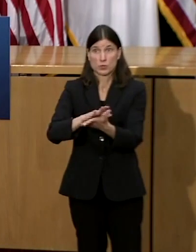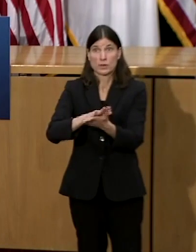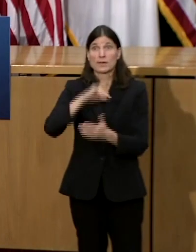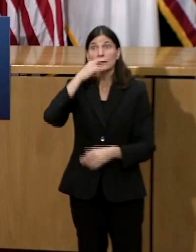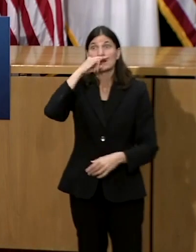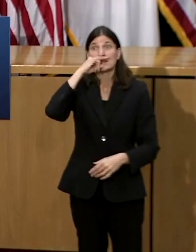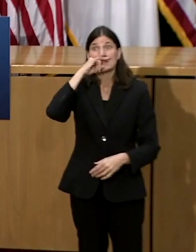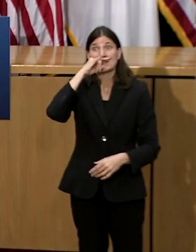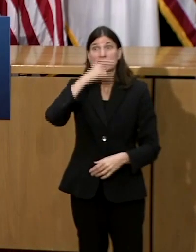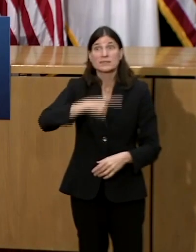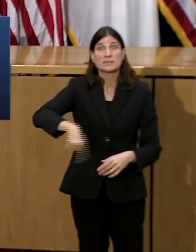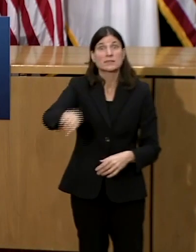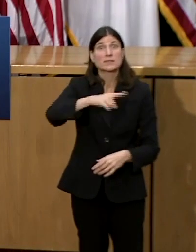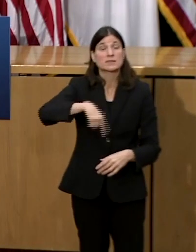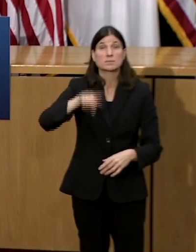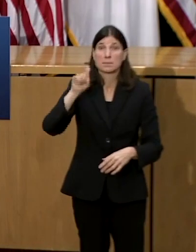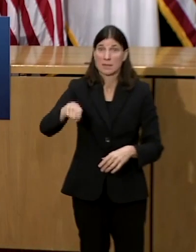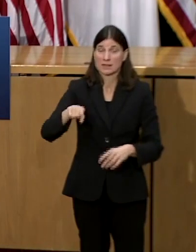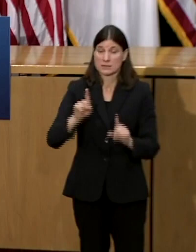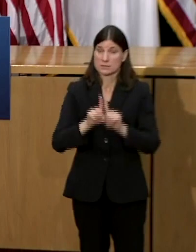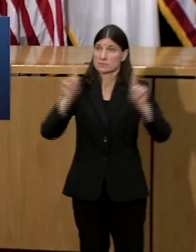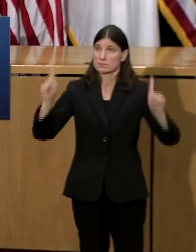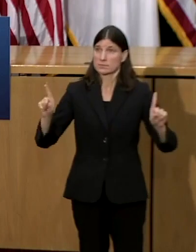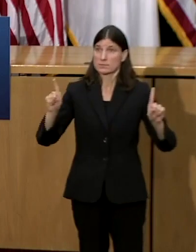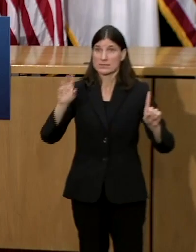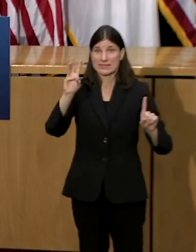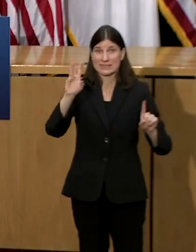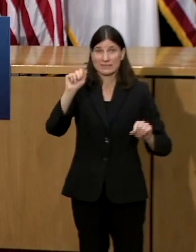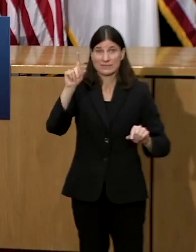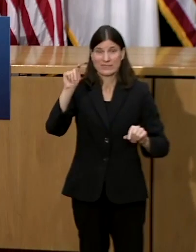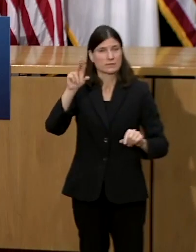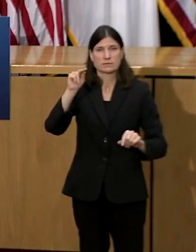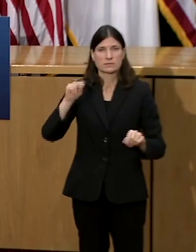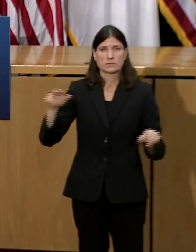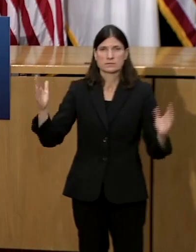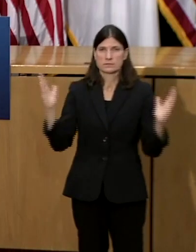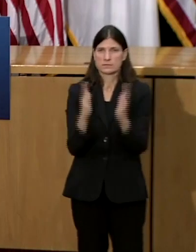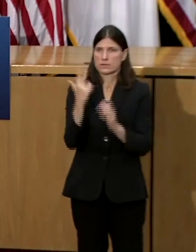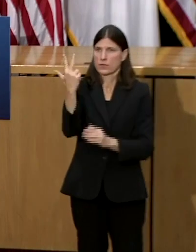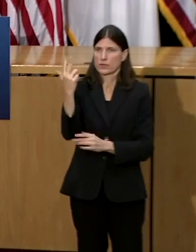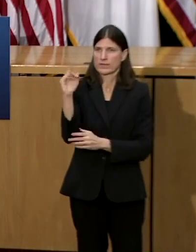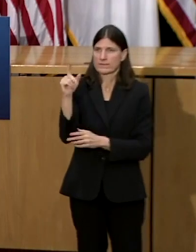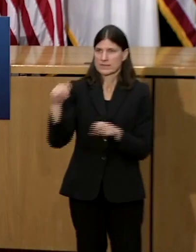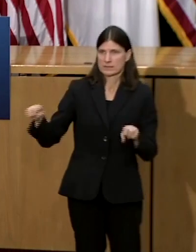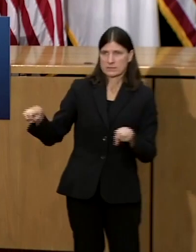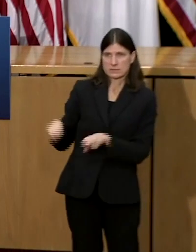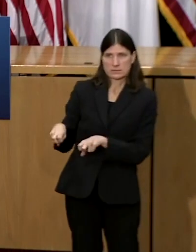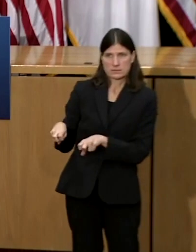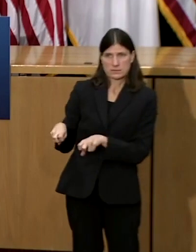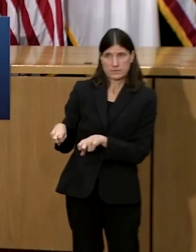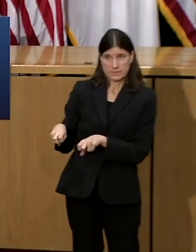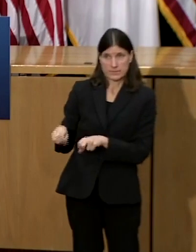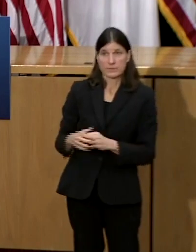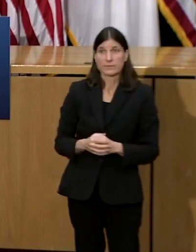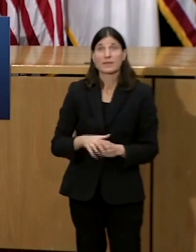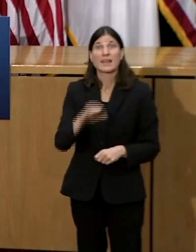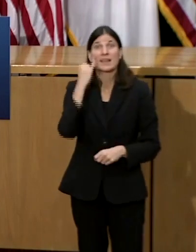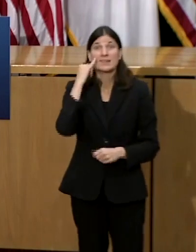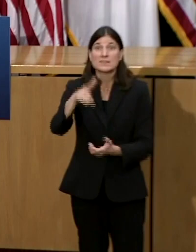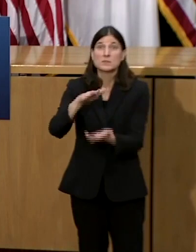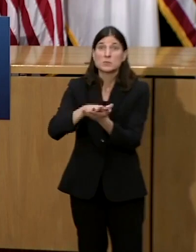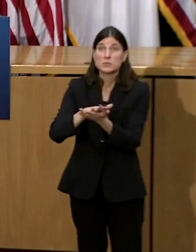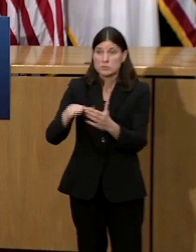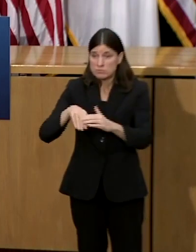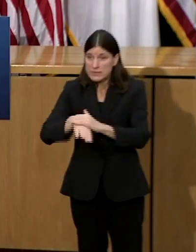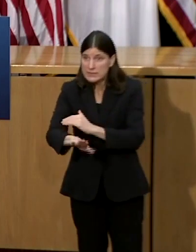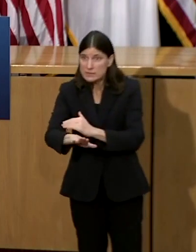occur as a result of in-school transmission must be addressed quickly, including, if necessary, temporarily shutting down individual